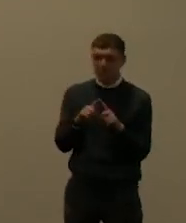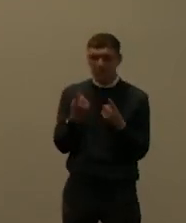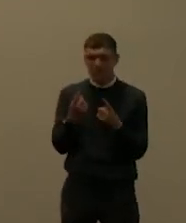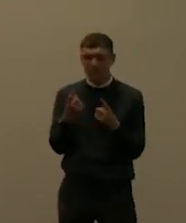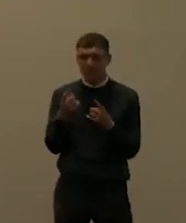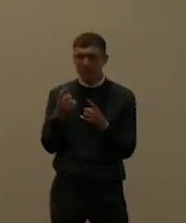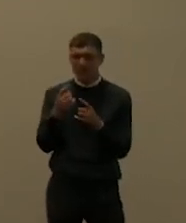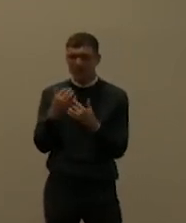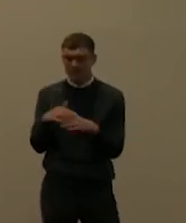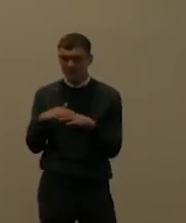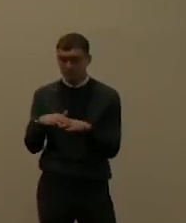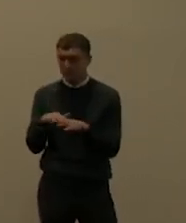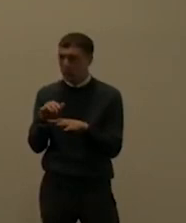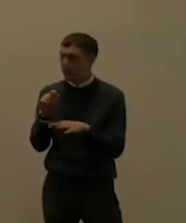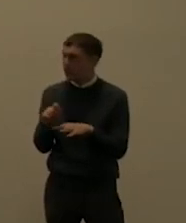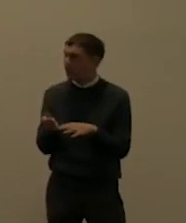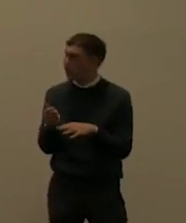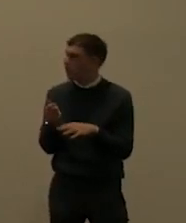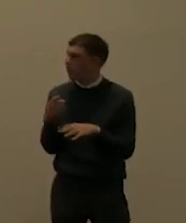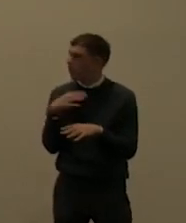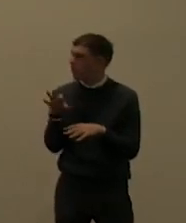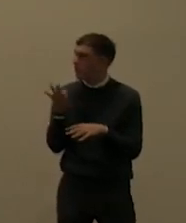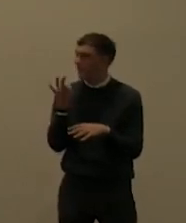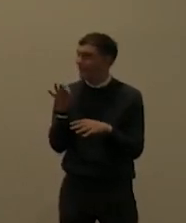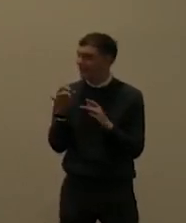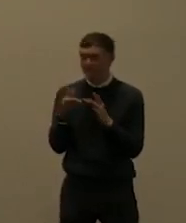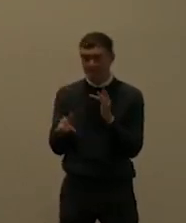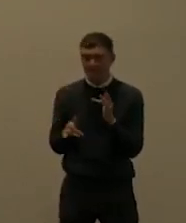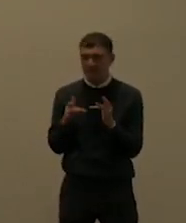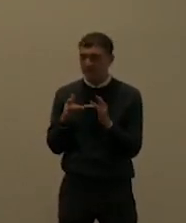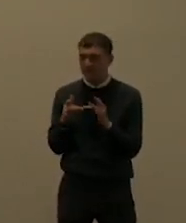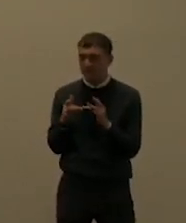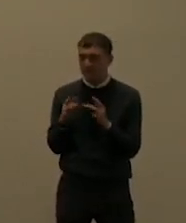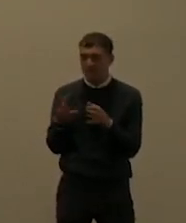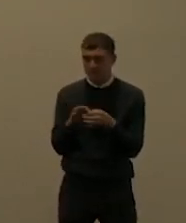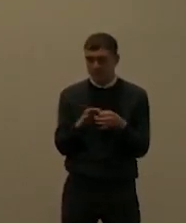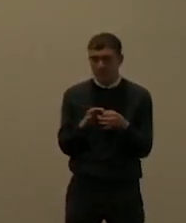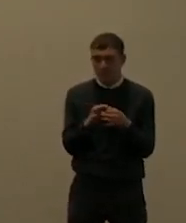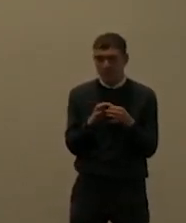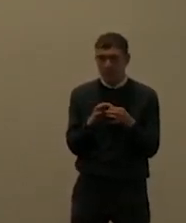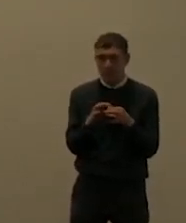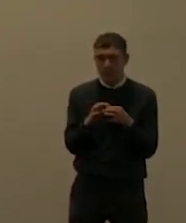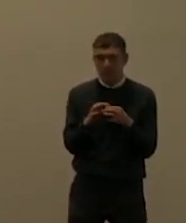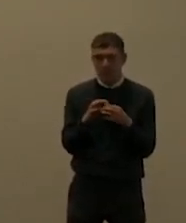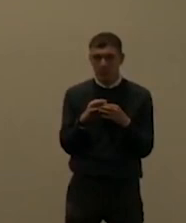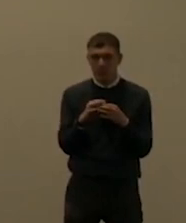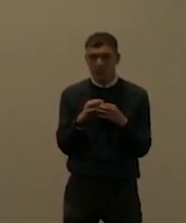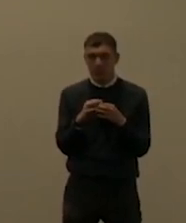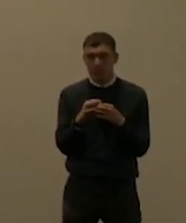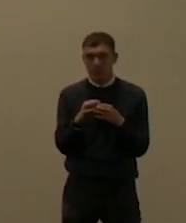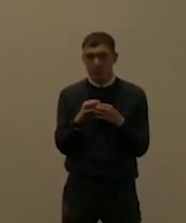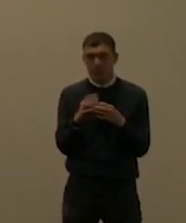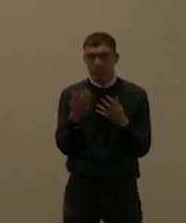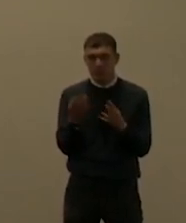select the resource group, select the virtual network, and you connect. You're connecting the virtual network